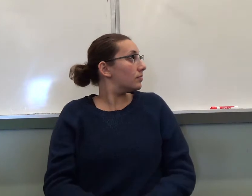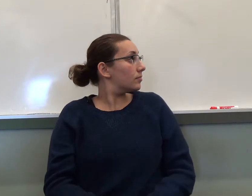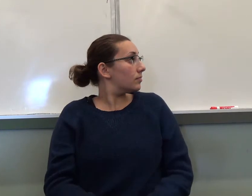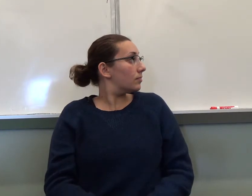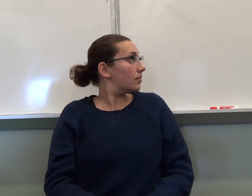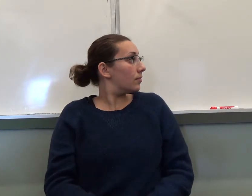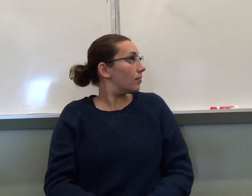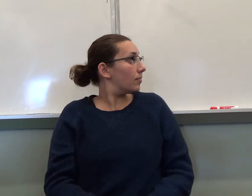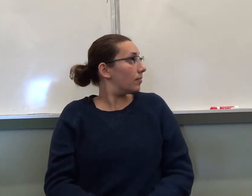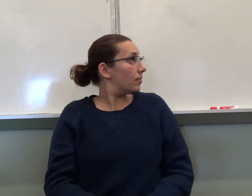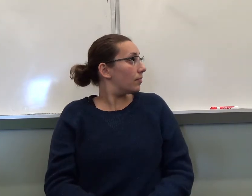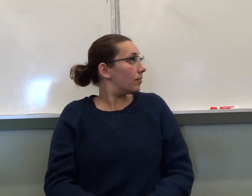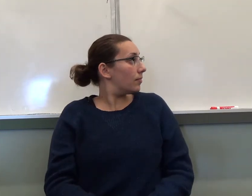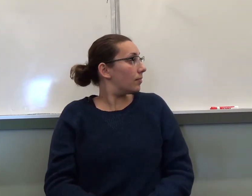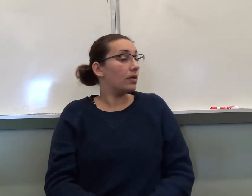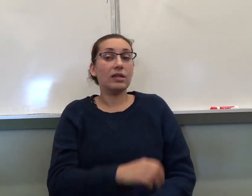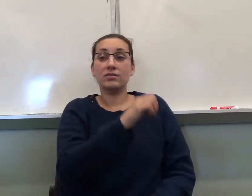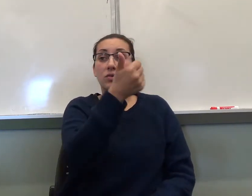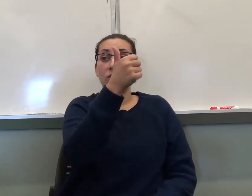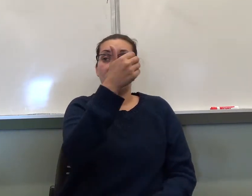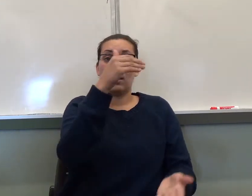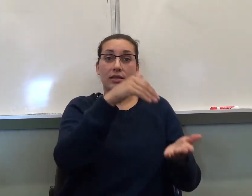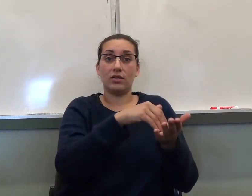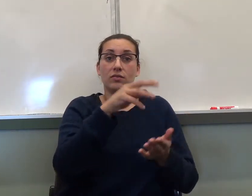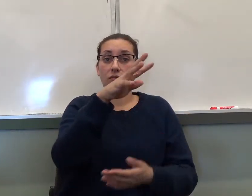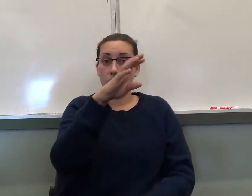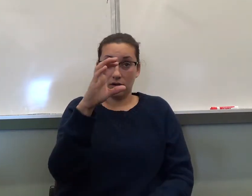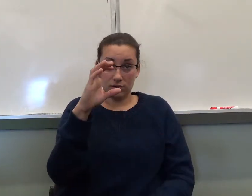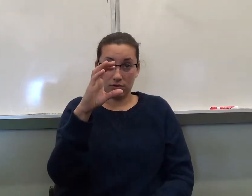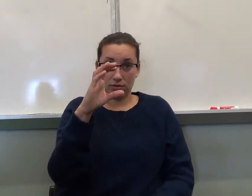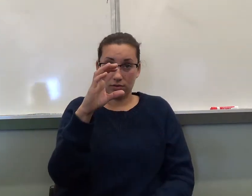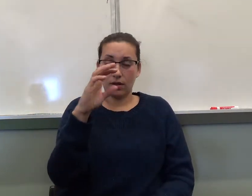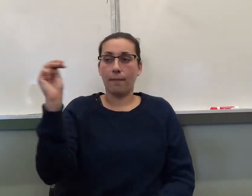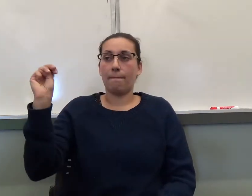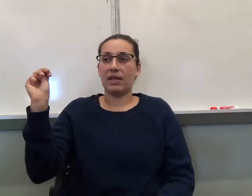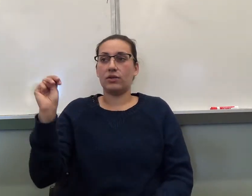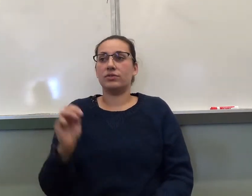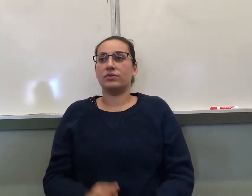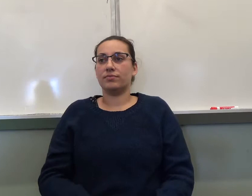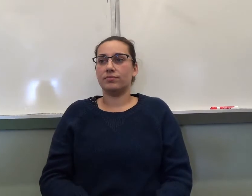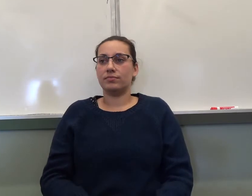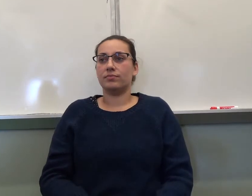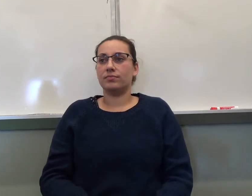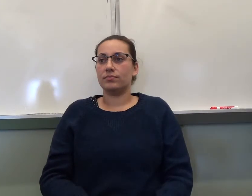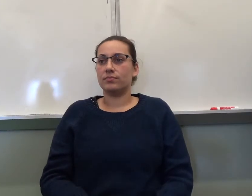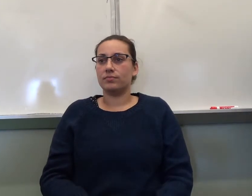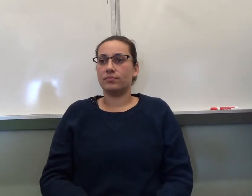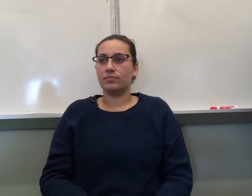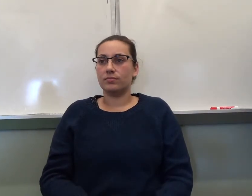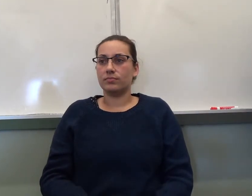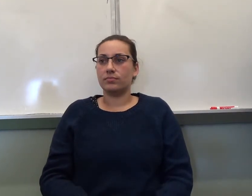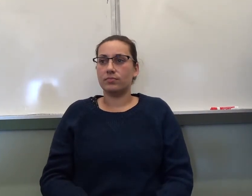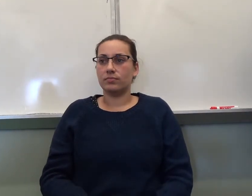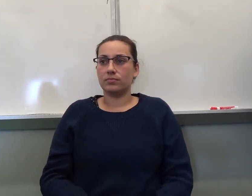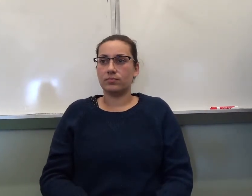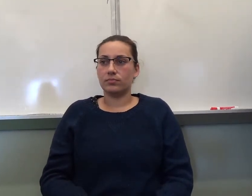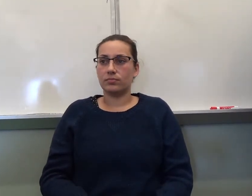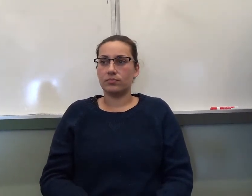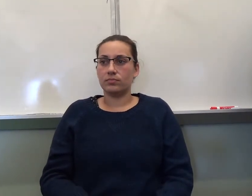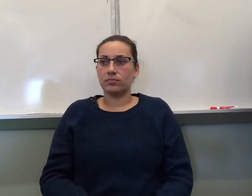boing. So you have 10,400 meters. So simple. Now that's doing it